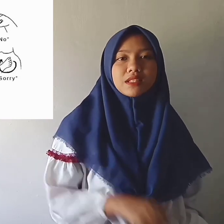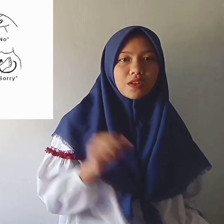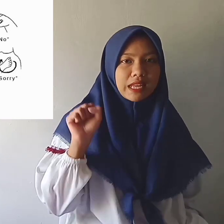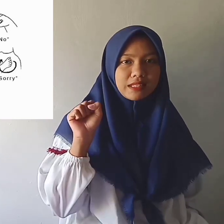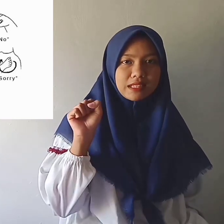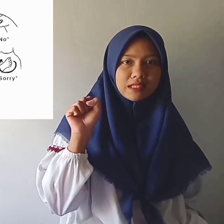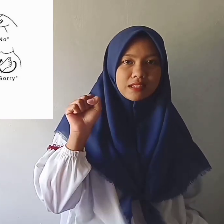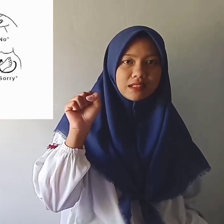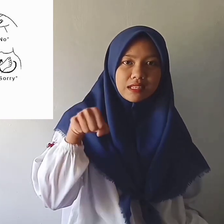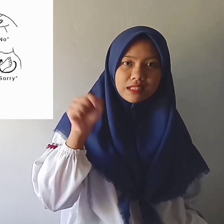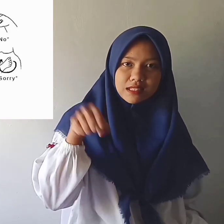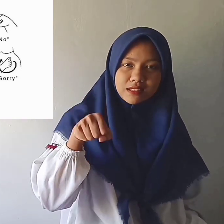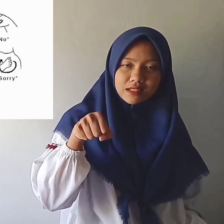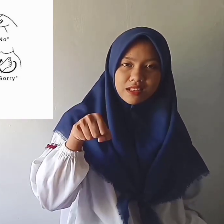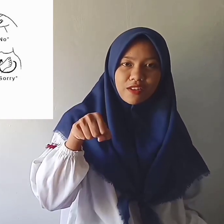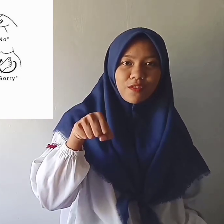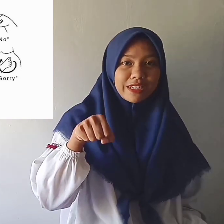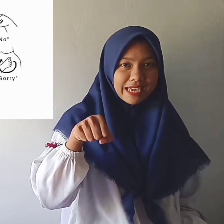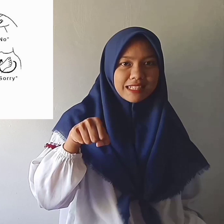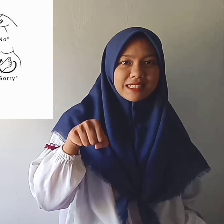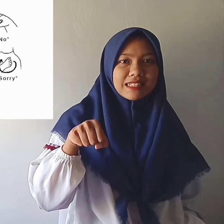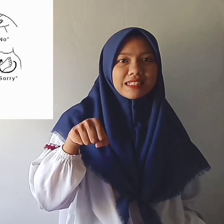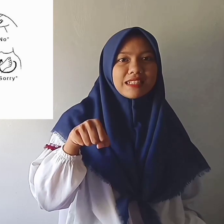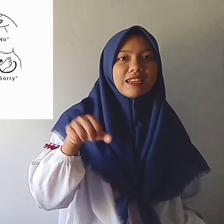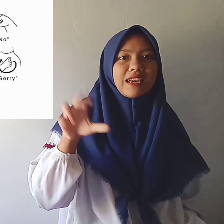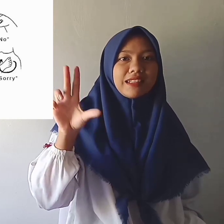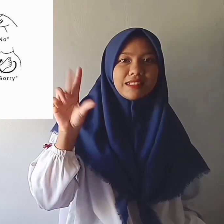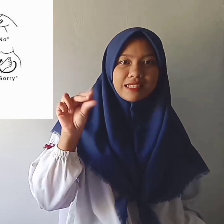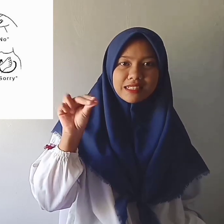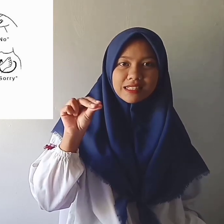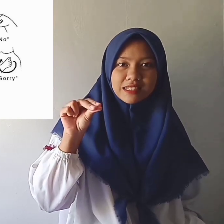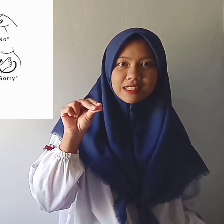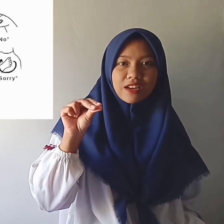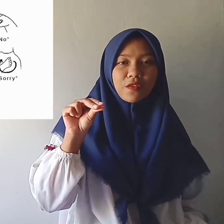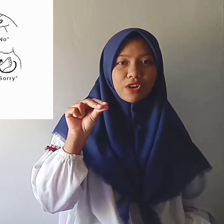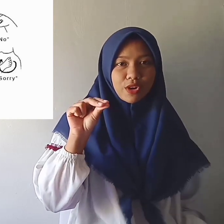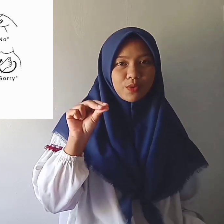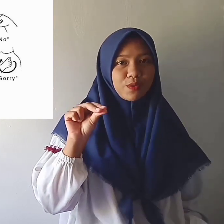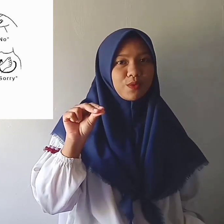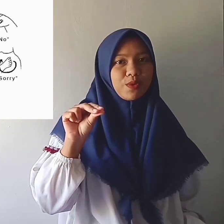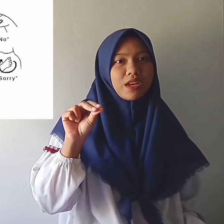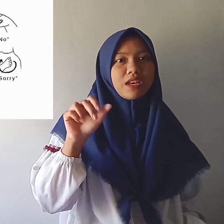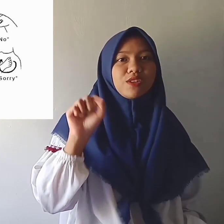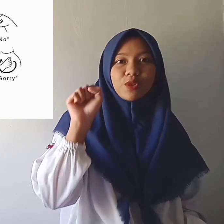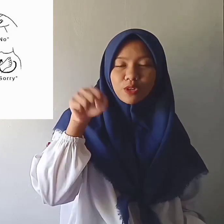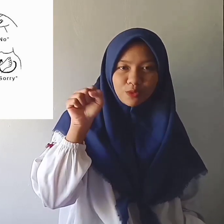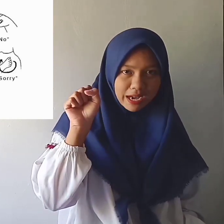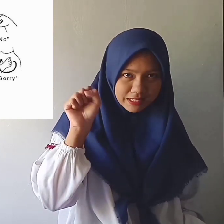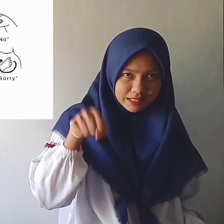goes like this. This for yes and this for no. You knock twice.